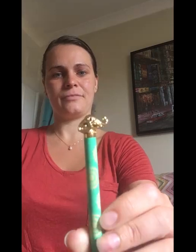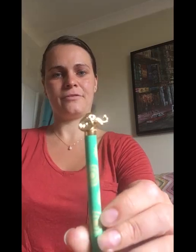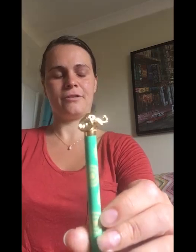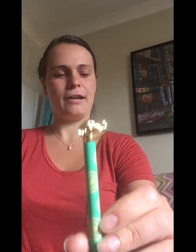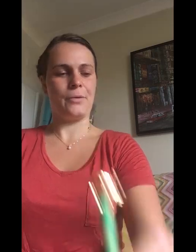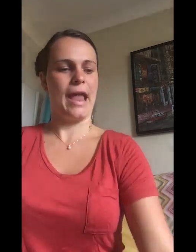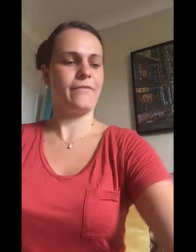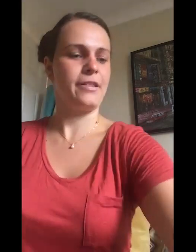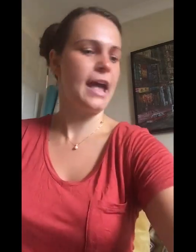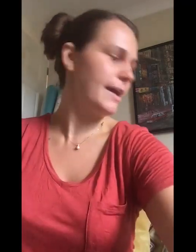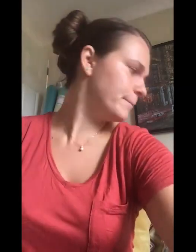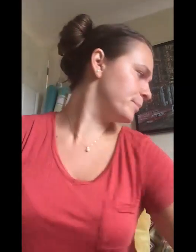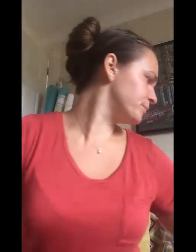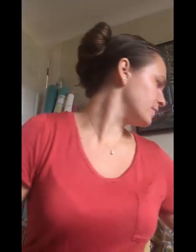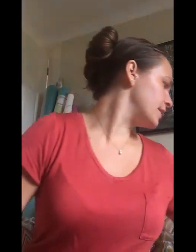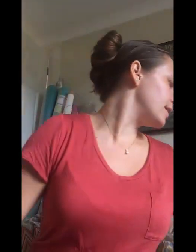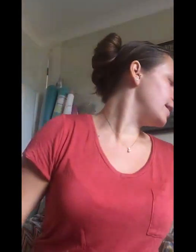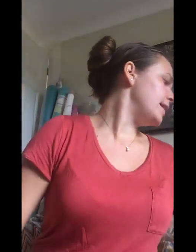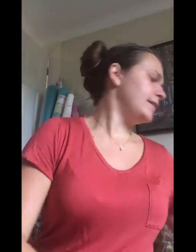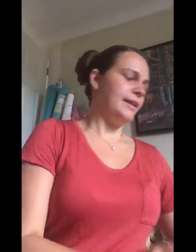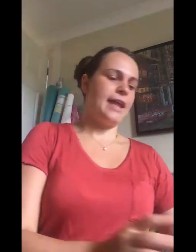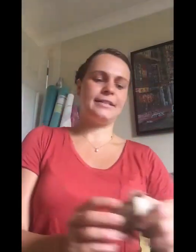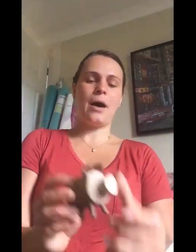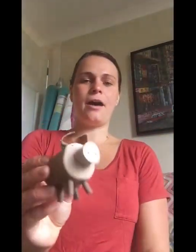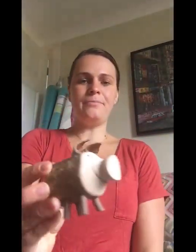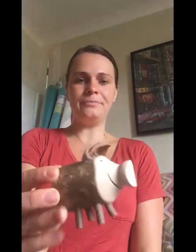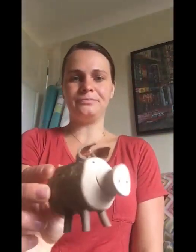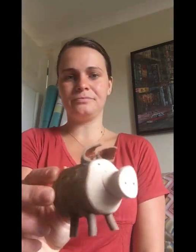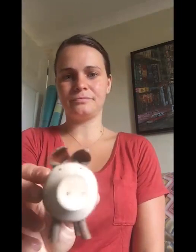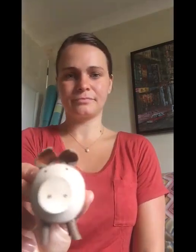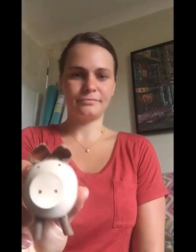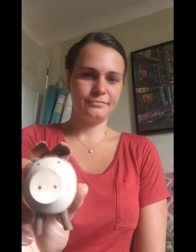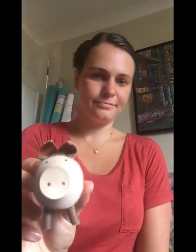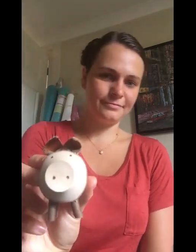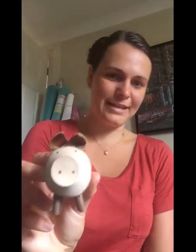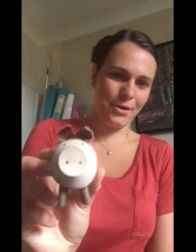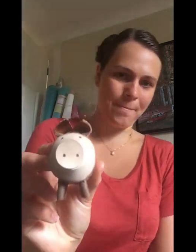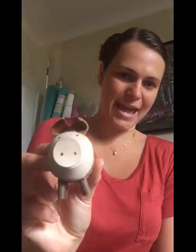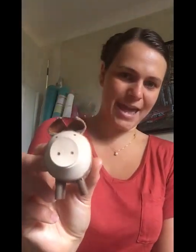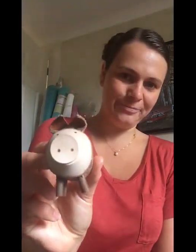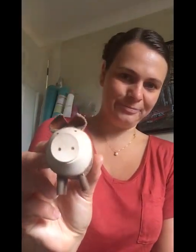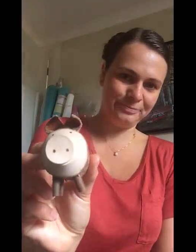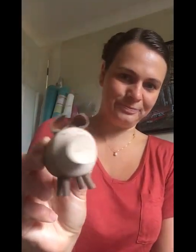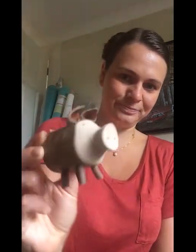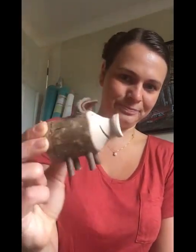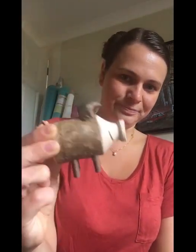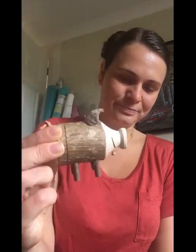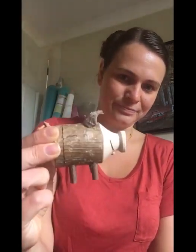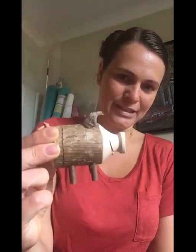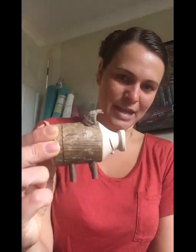For our little elephant there. Next one. Little piggy. It's like